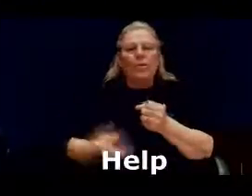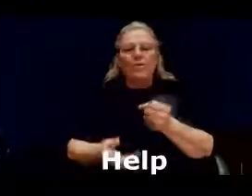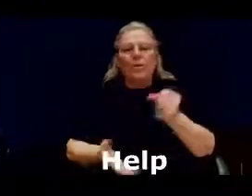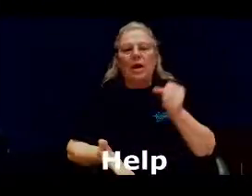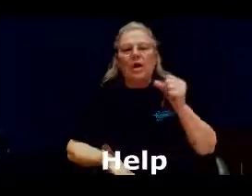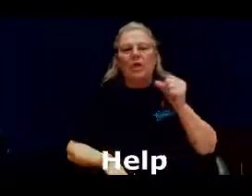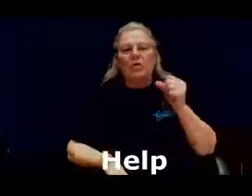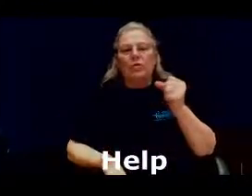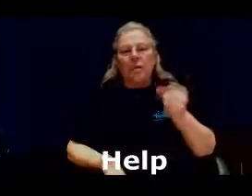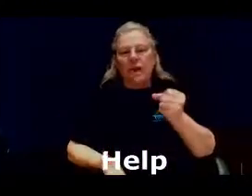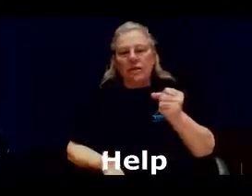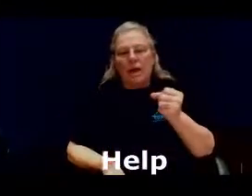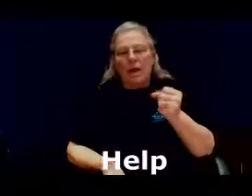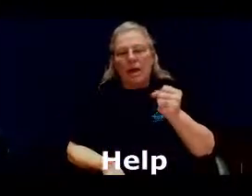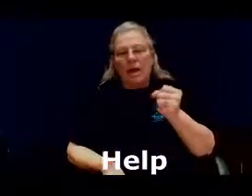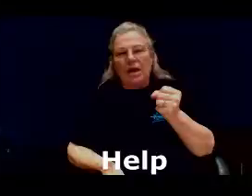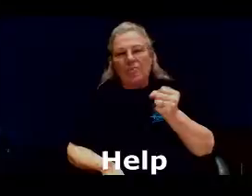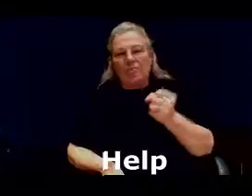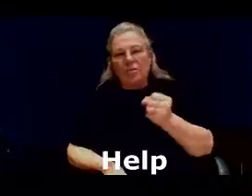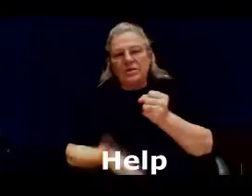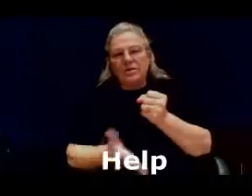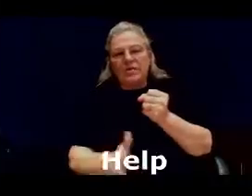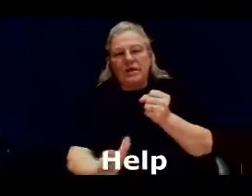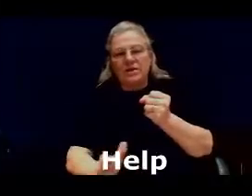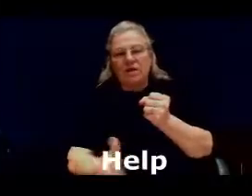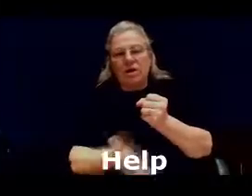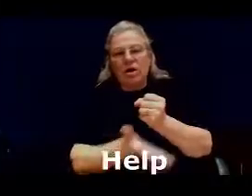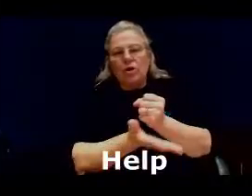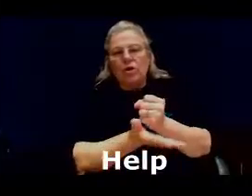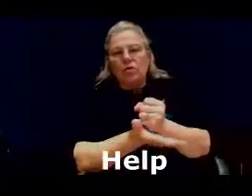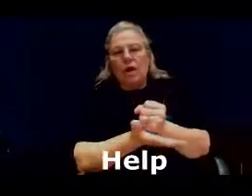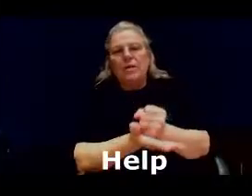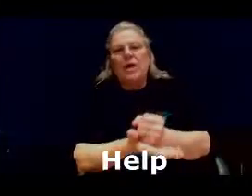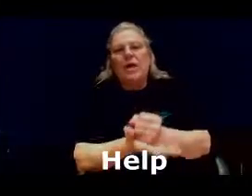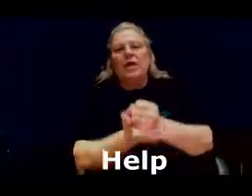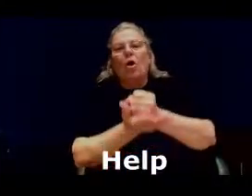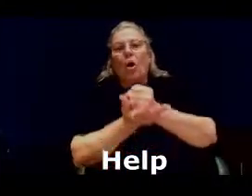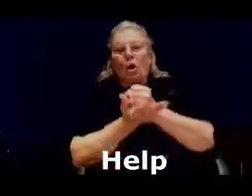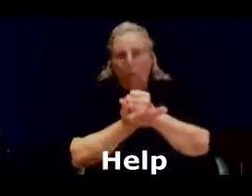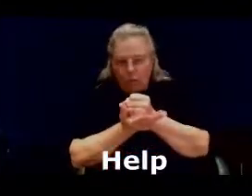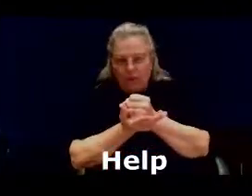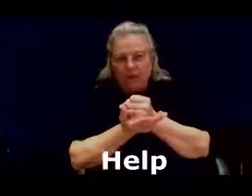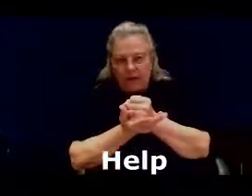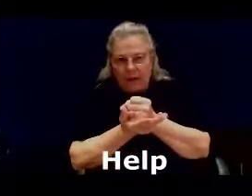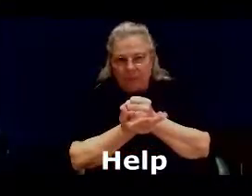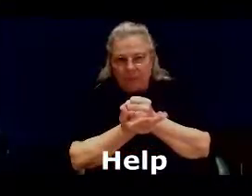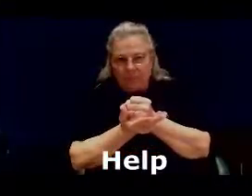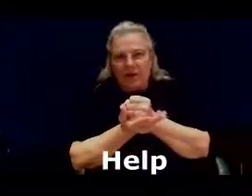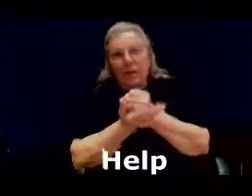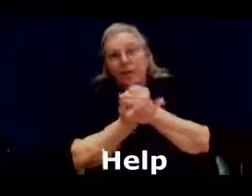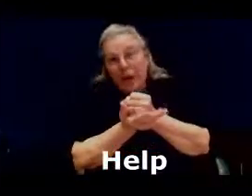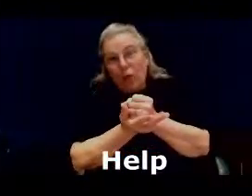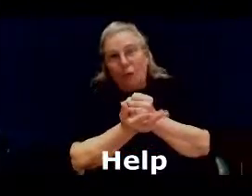Helper, your non-dominant hand forms a fist. Your dominant hand holds it up like you're helping